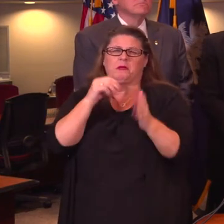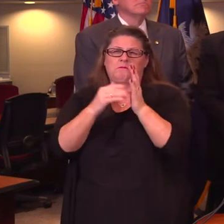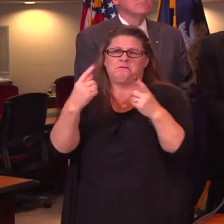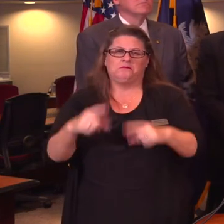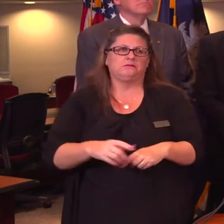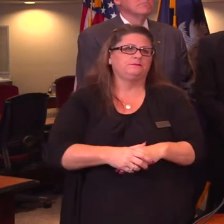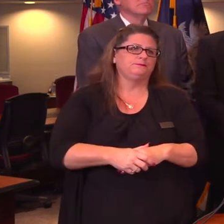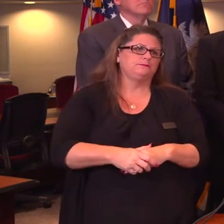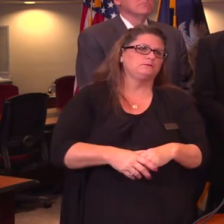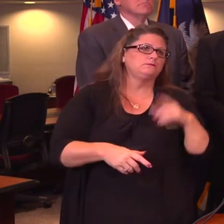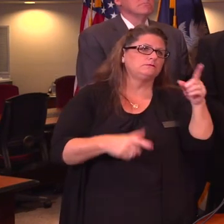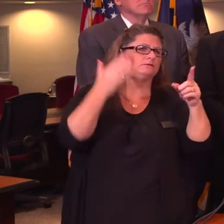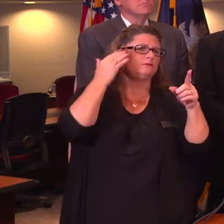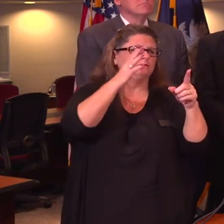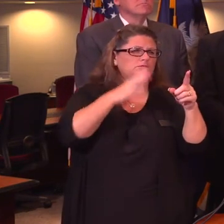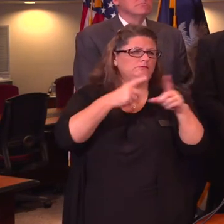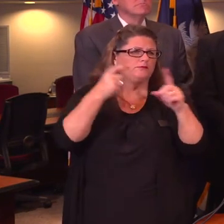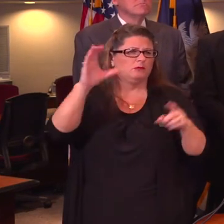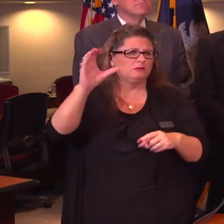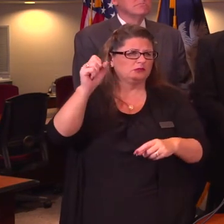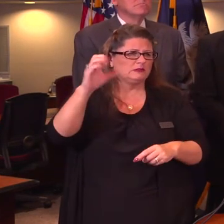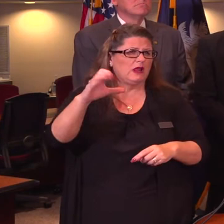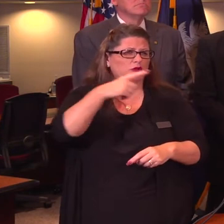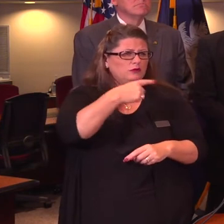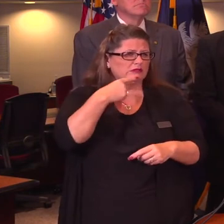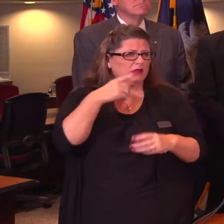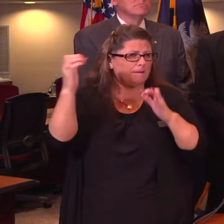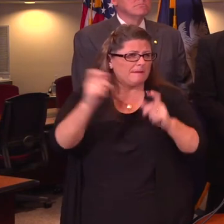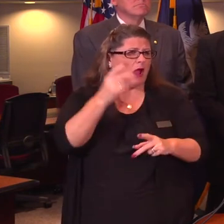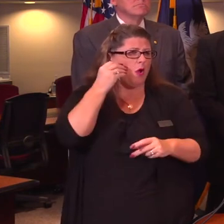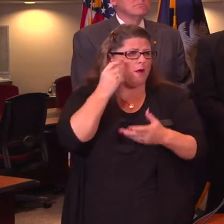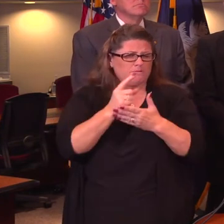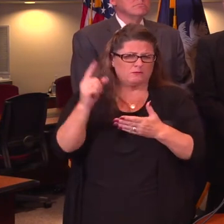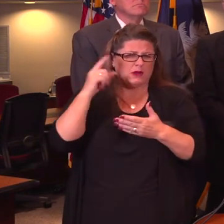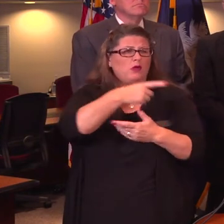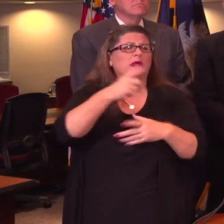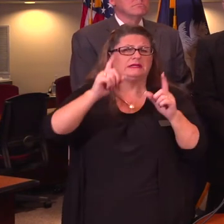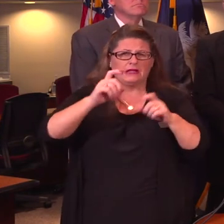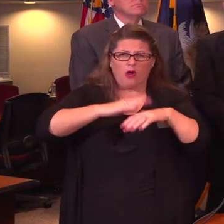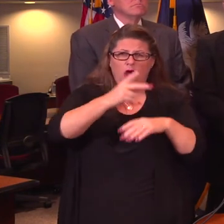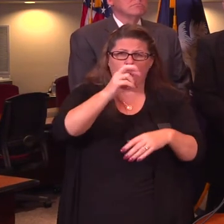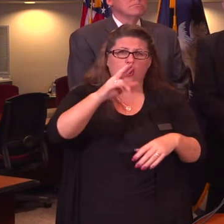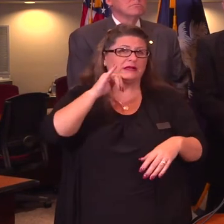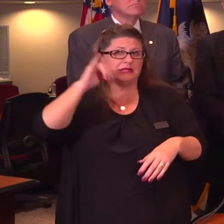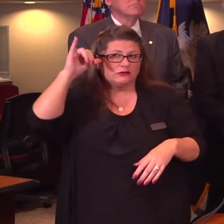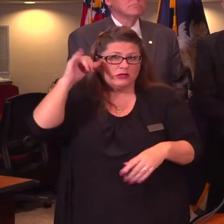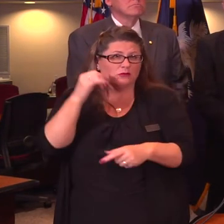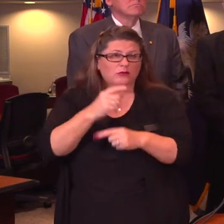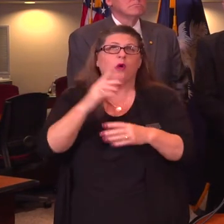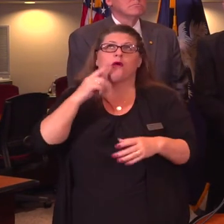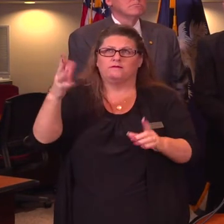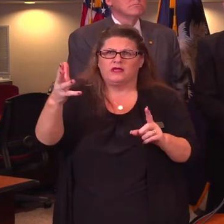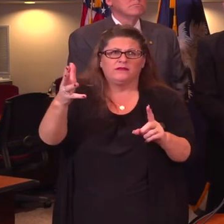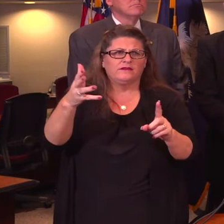talk about, I know the woman from Charleston had returned home, I think you believe you said a week ago, and you had done the testing yesterday, or the